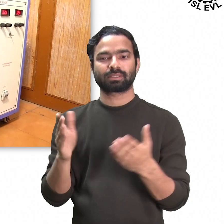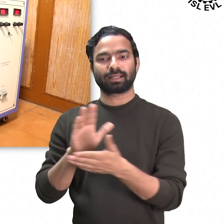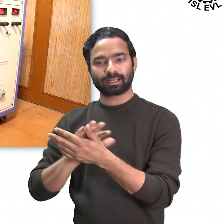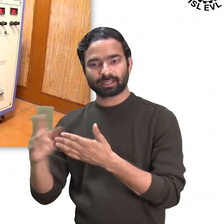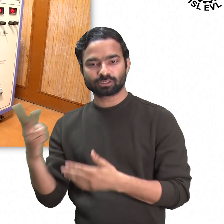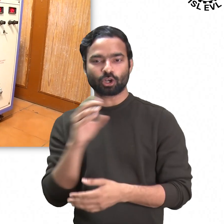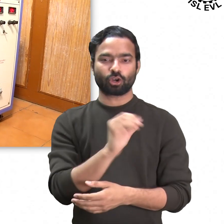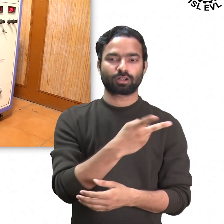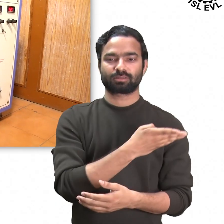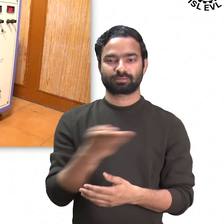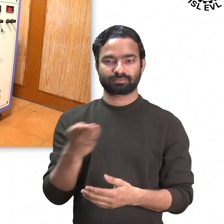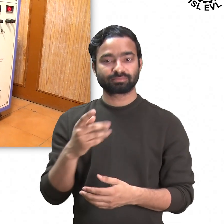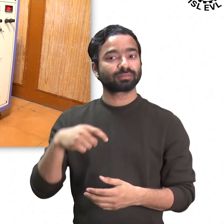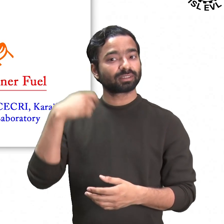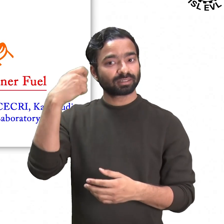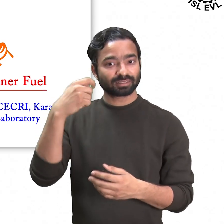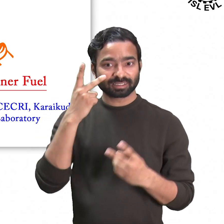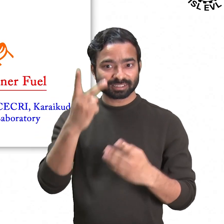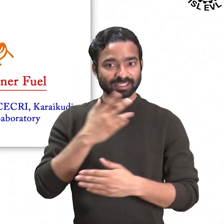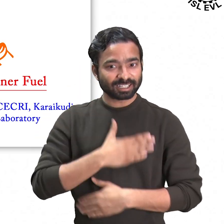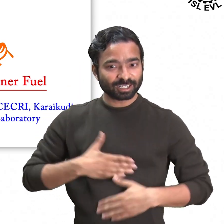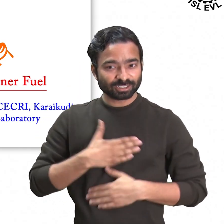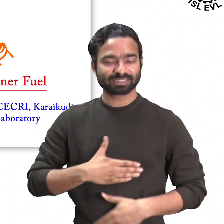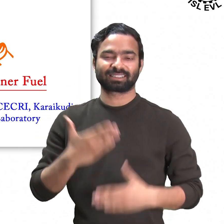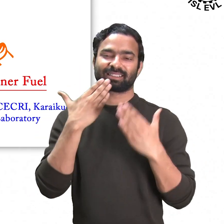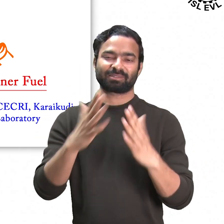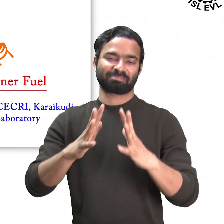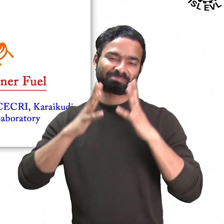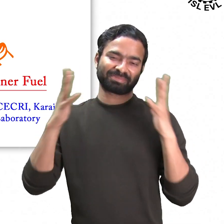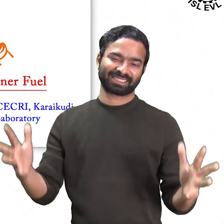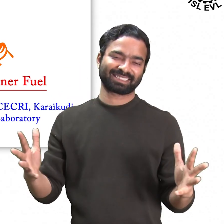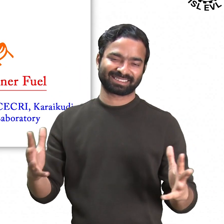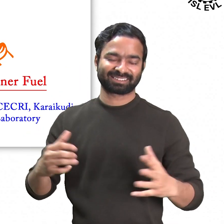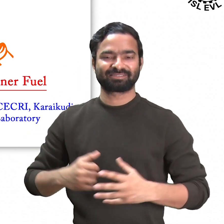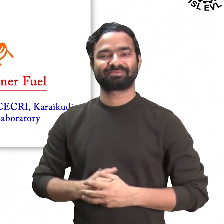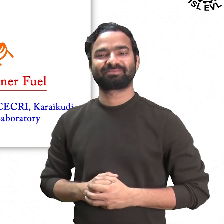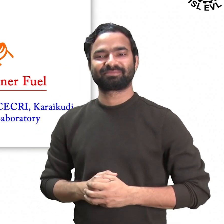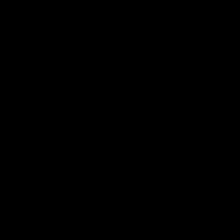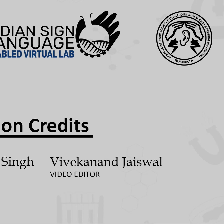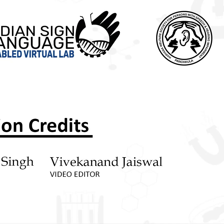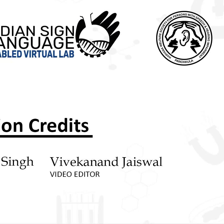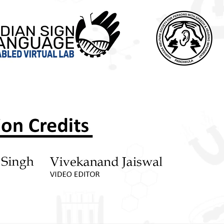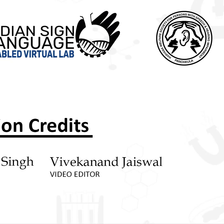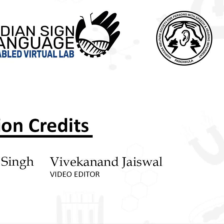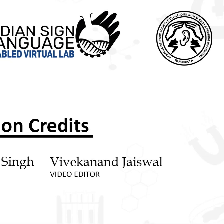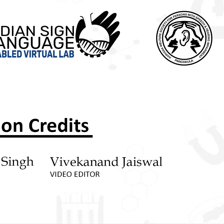of hydrogen and oxygen gases. Hope you all enjoyed this video. Thank you very much.